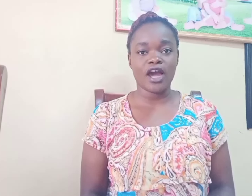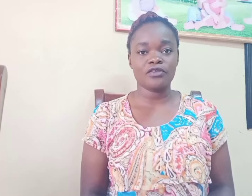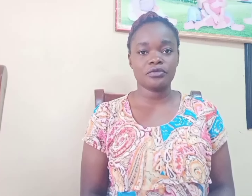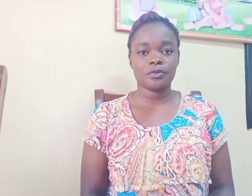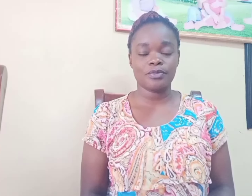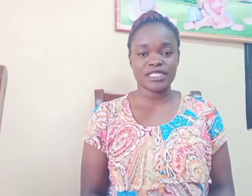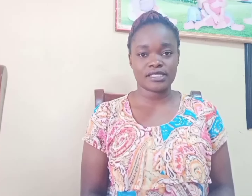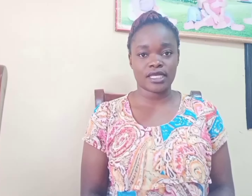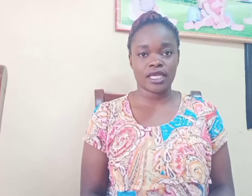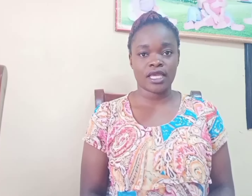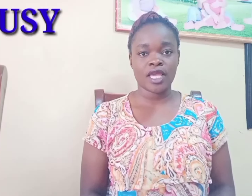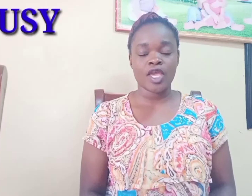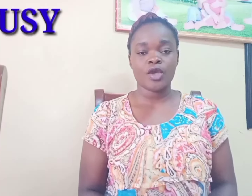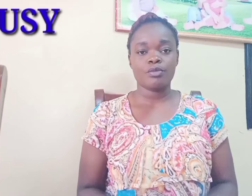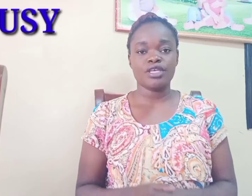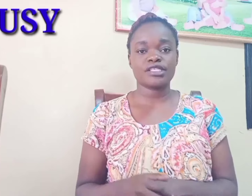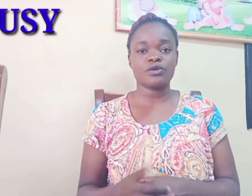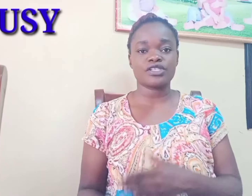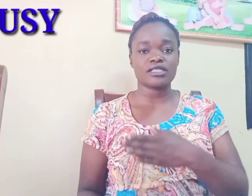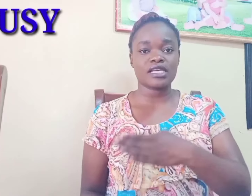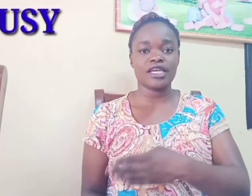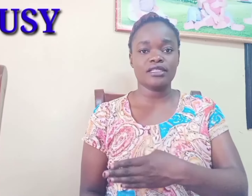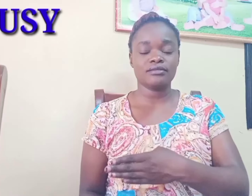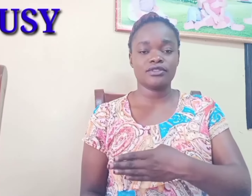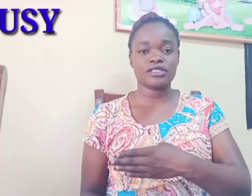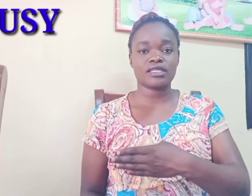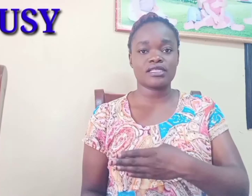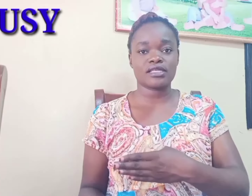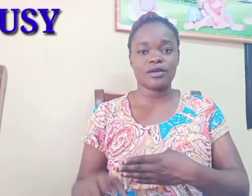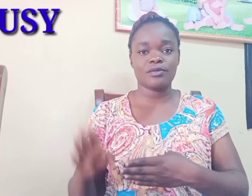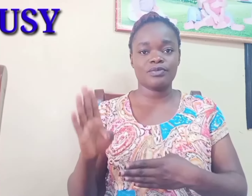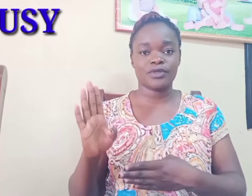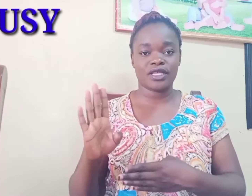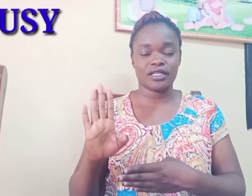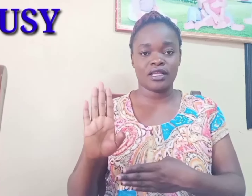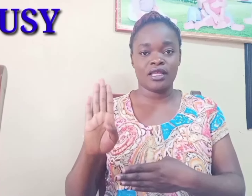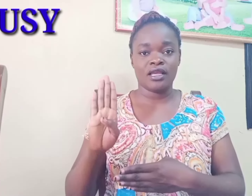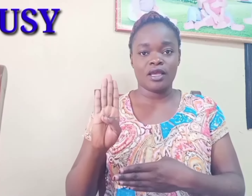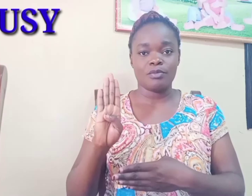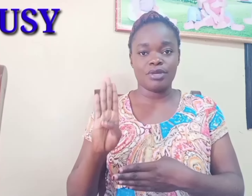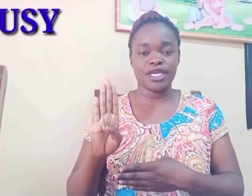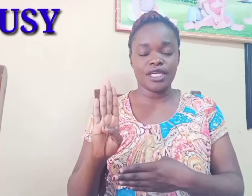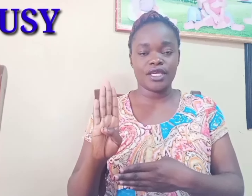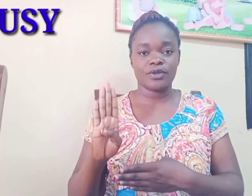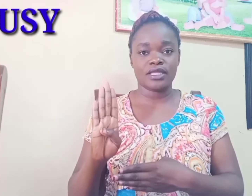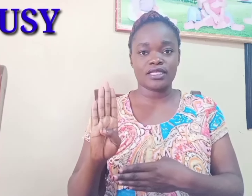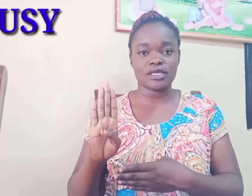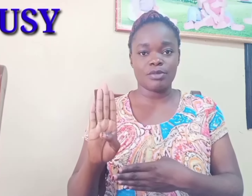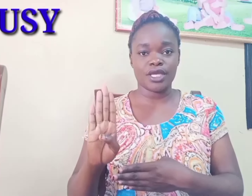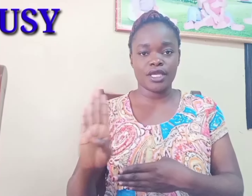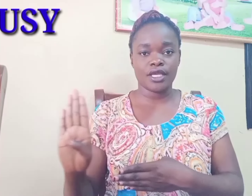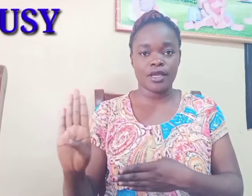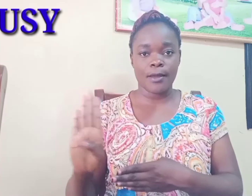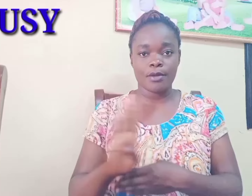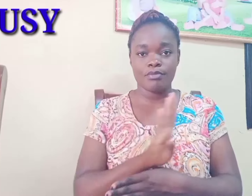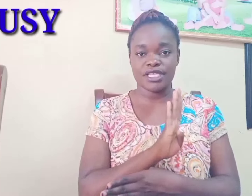have busy. Busy we shall sign using the same B with letter B,